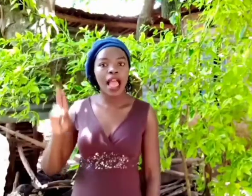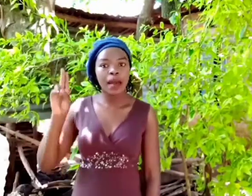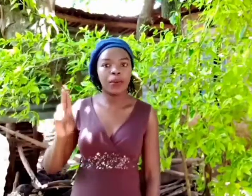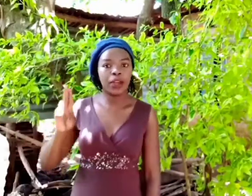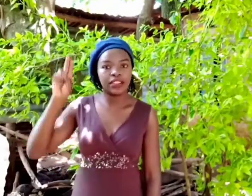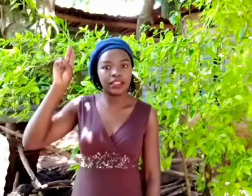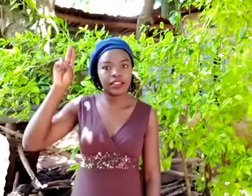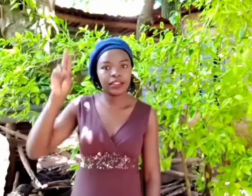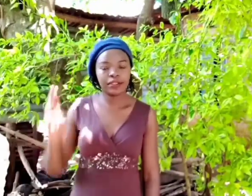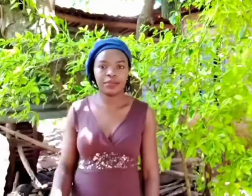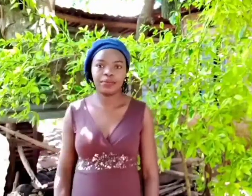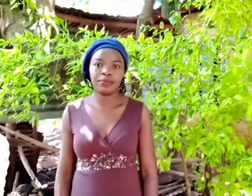Upwards.